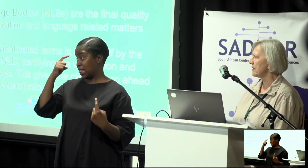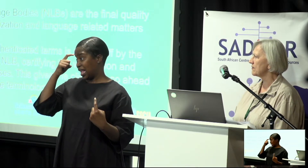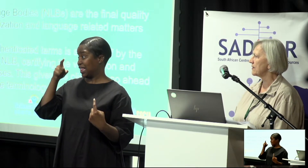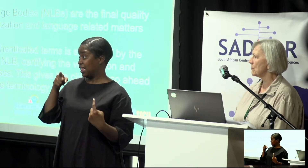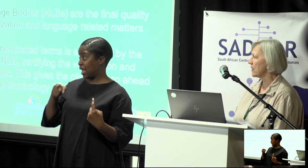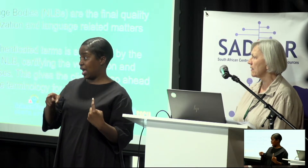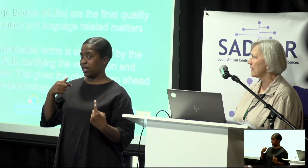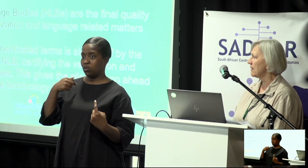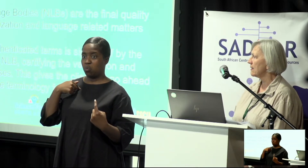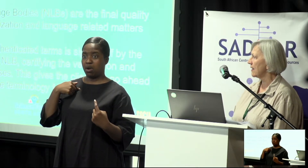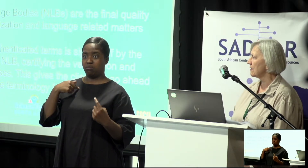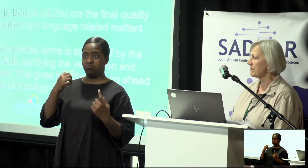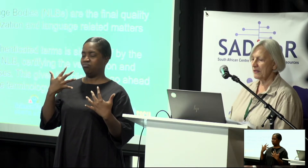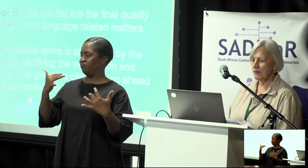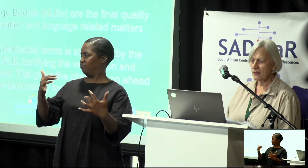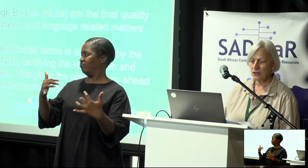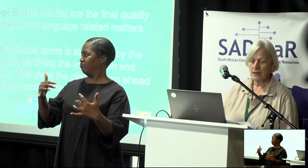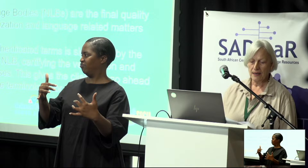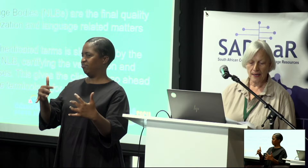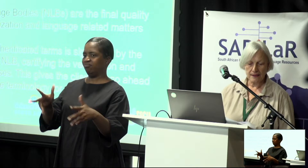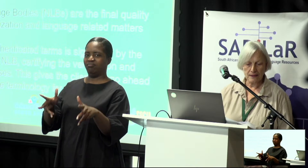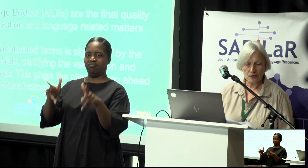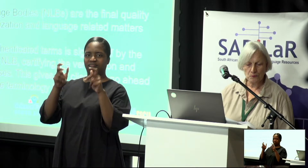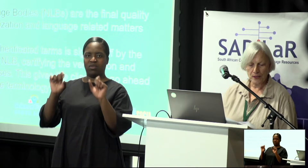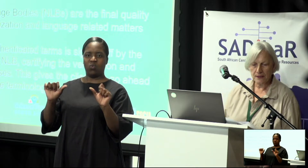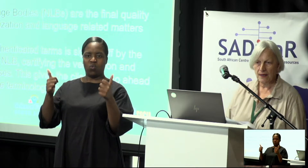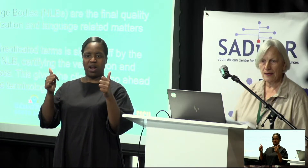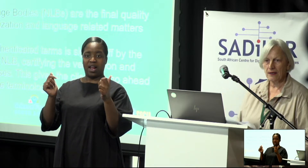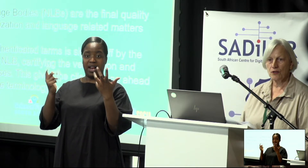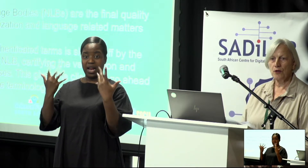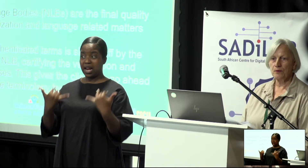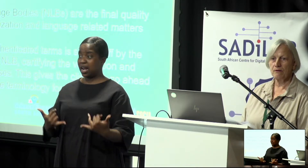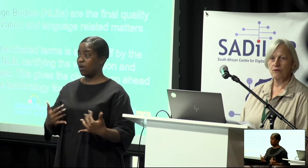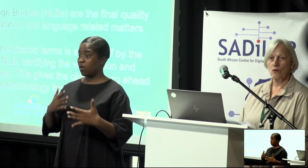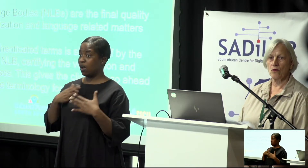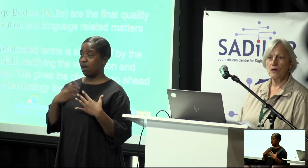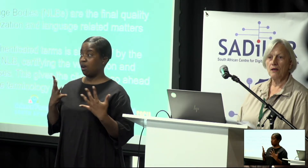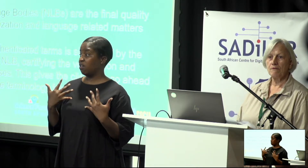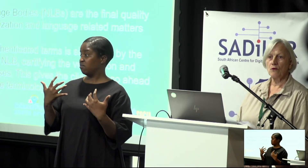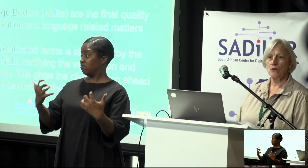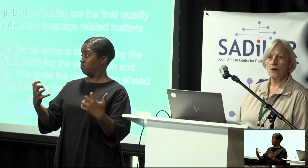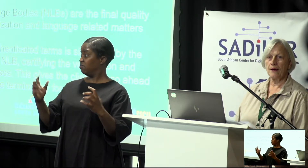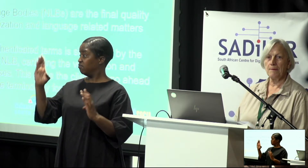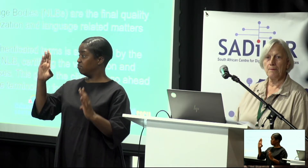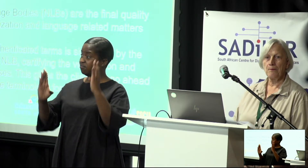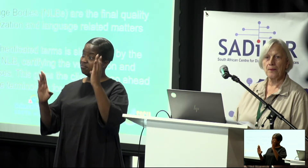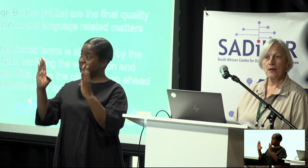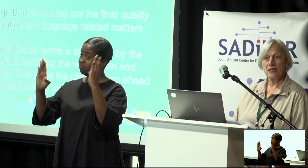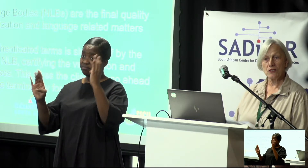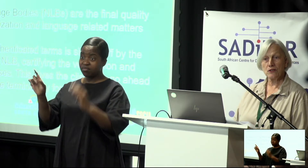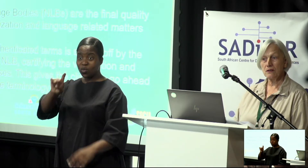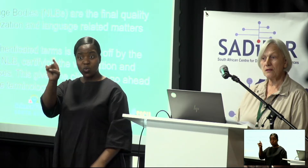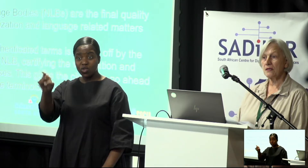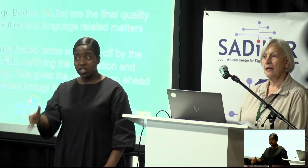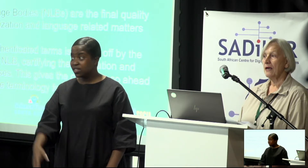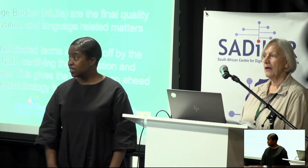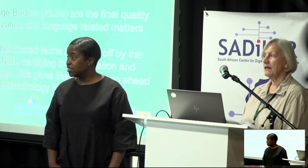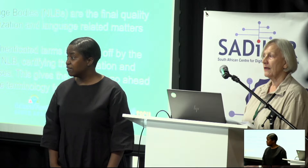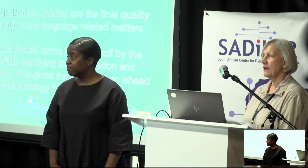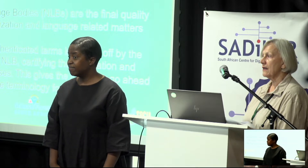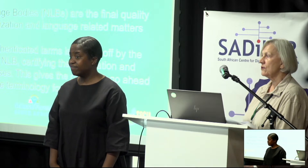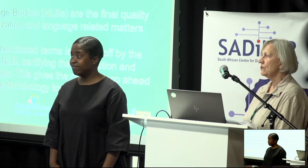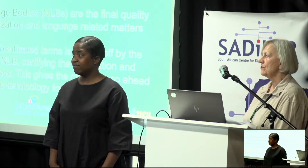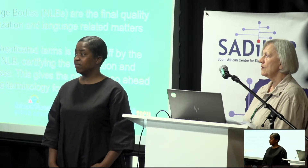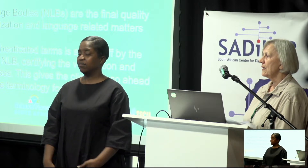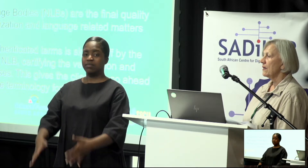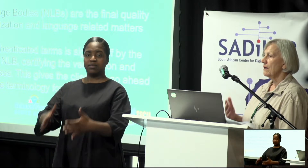our audience very well. Thank you very much. And at this point, I'd like to open the floor for questions, and